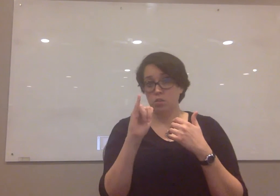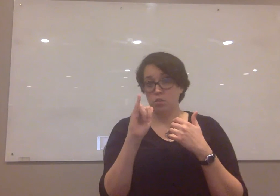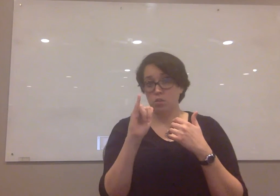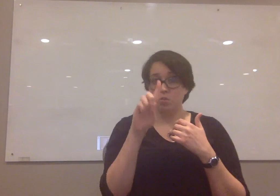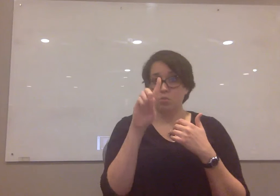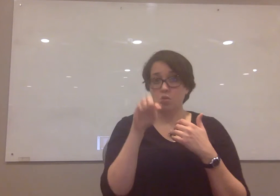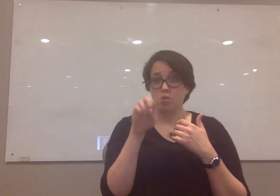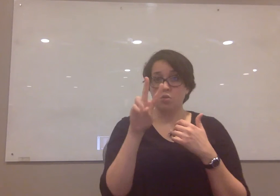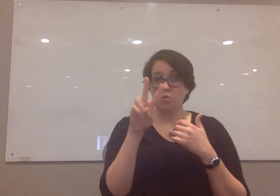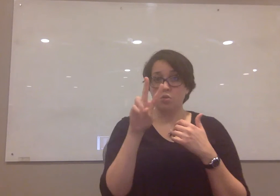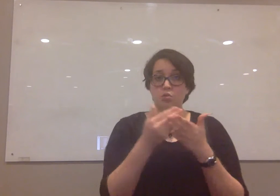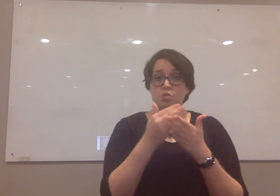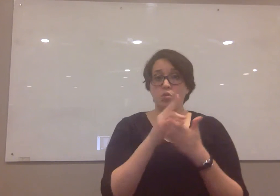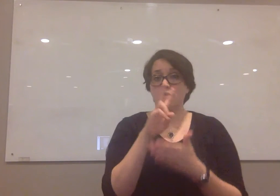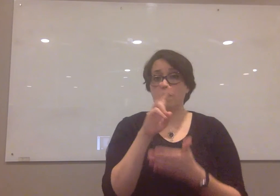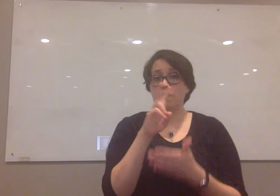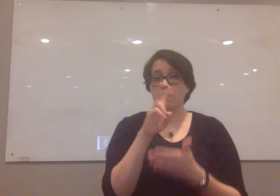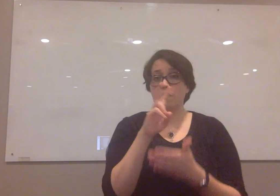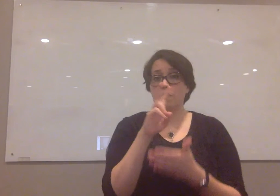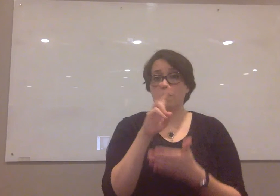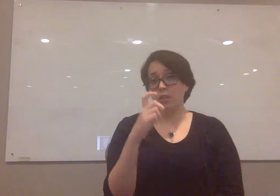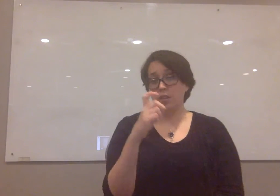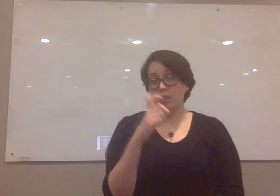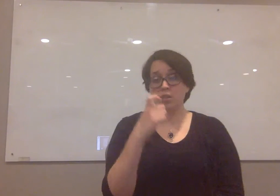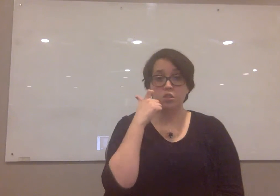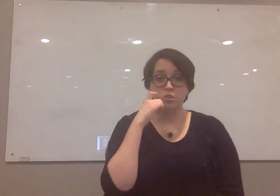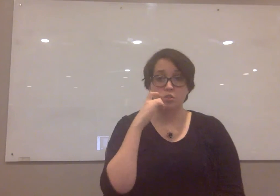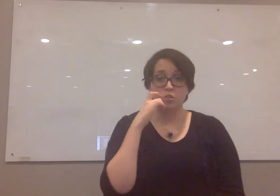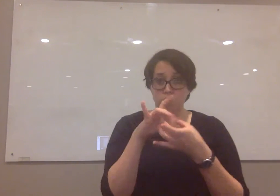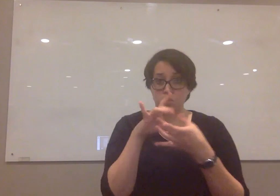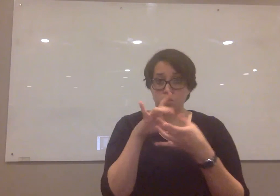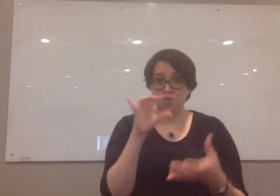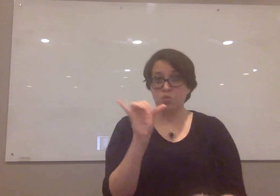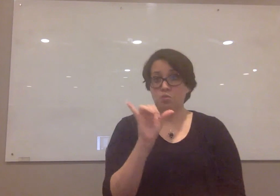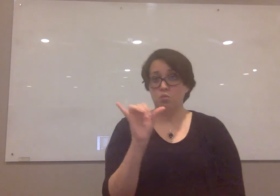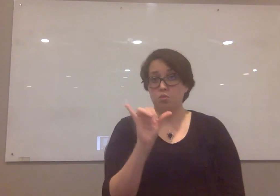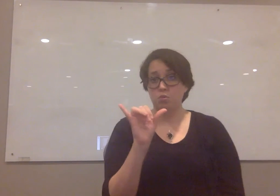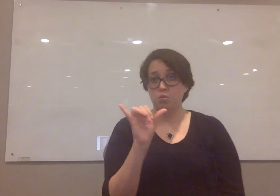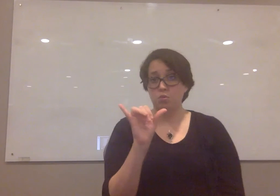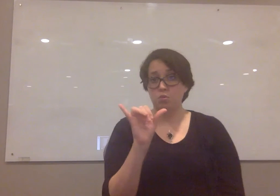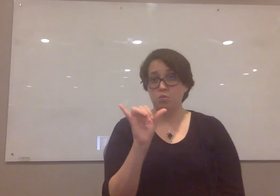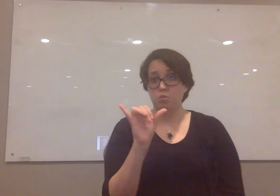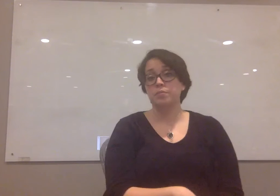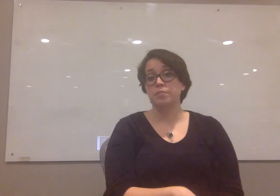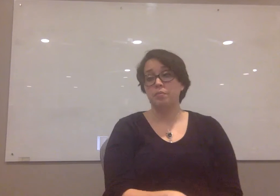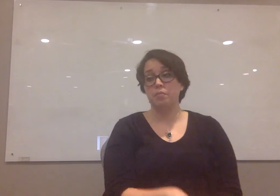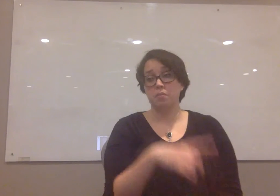new version of Phoenix came out. I think that covers most of the community